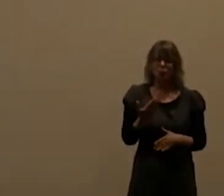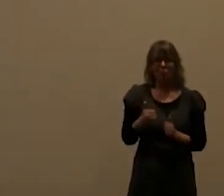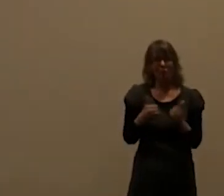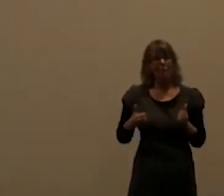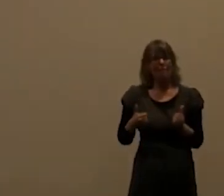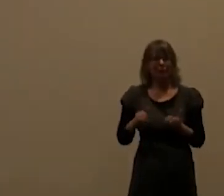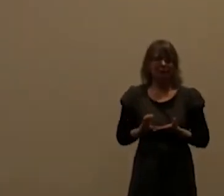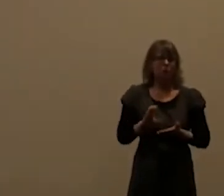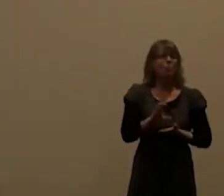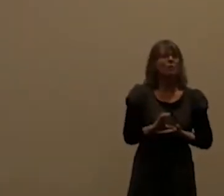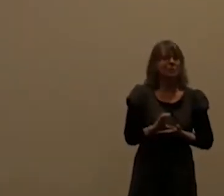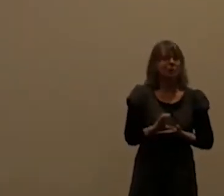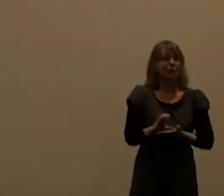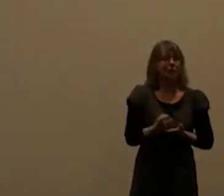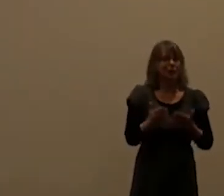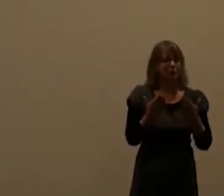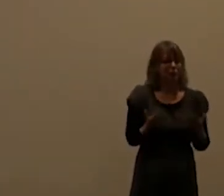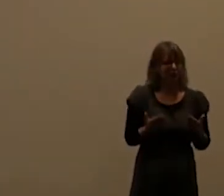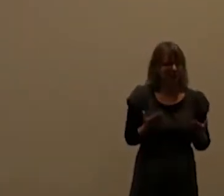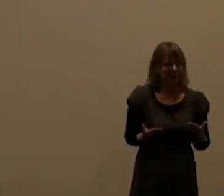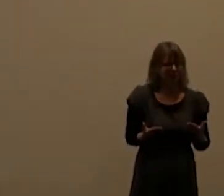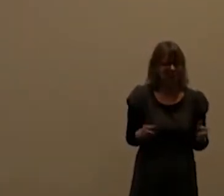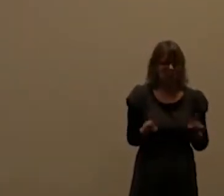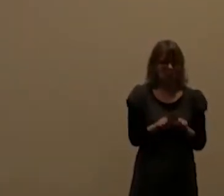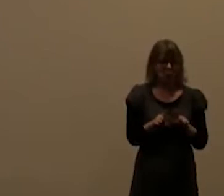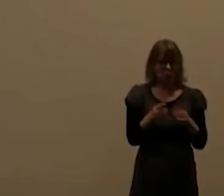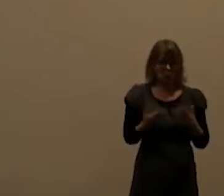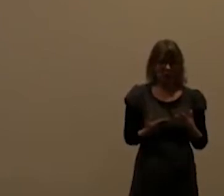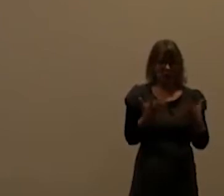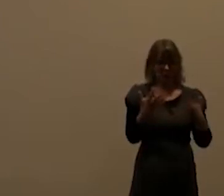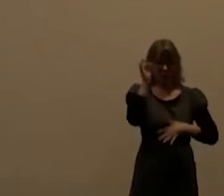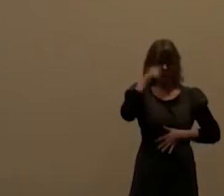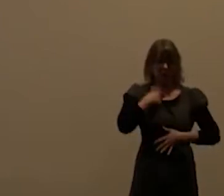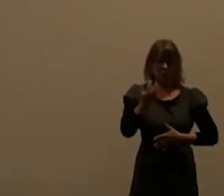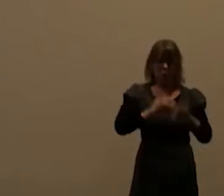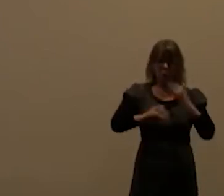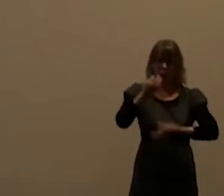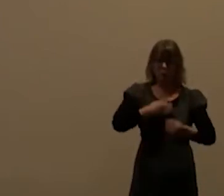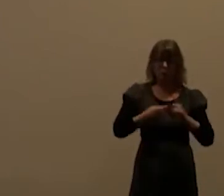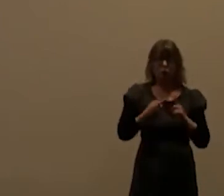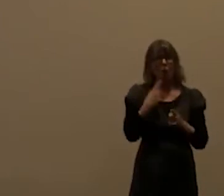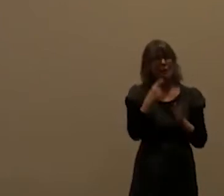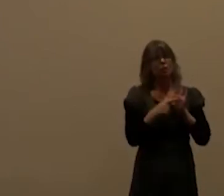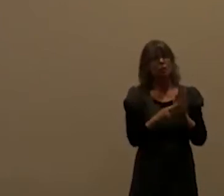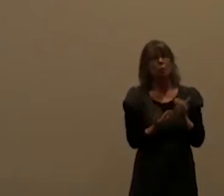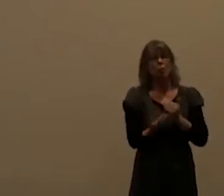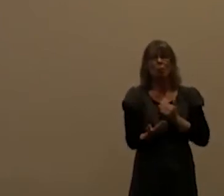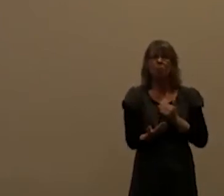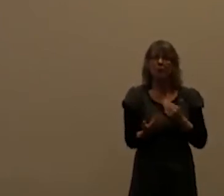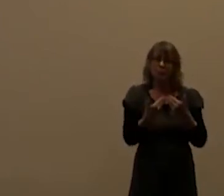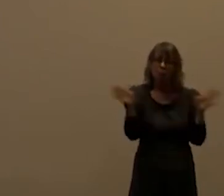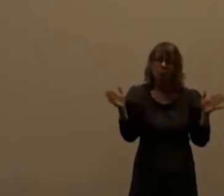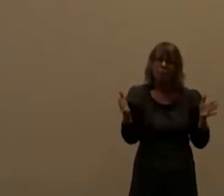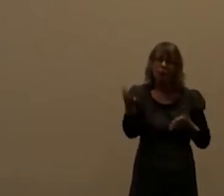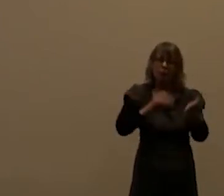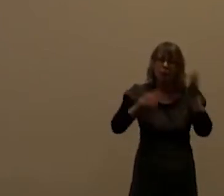And about perfect timing, time for about 10 minutes here for questions. So, and again, if we don't have any questions, I can show some stuff in the Admin Center, but feel free